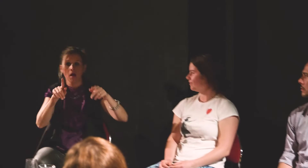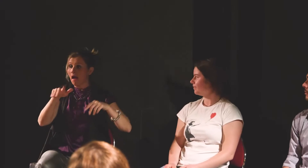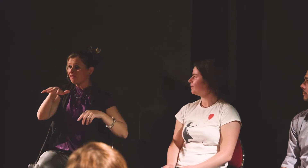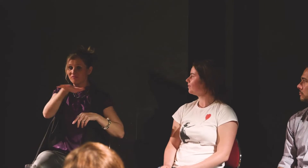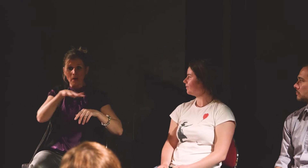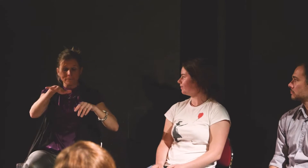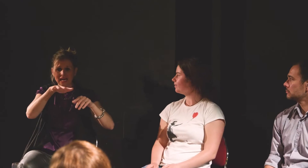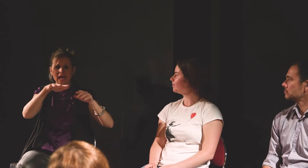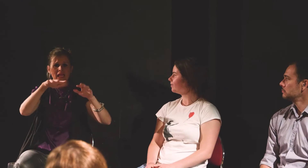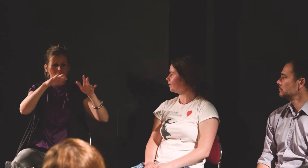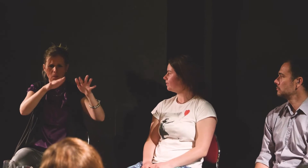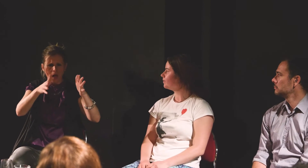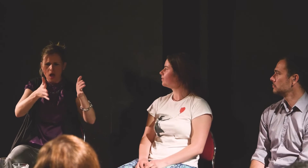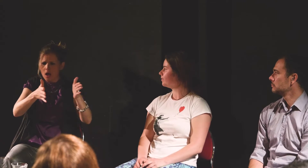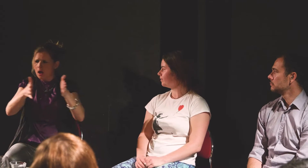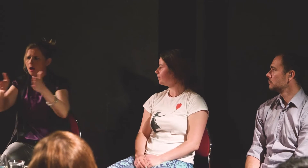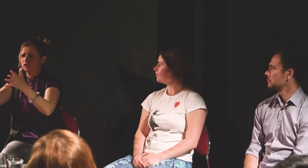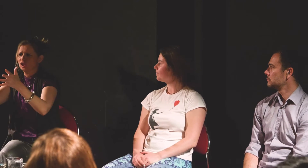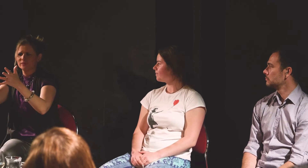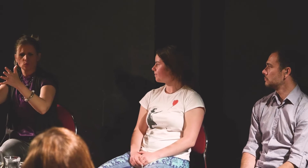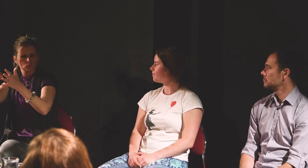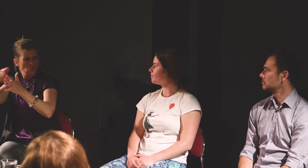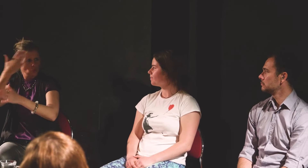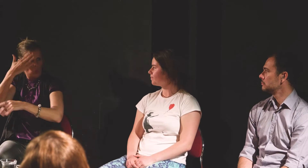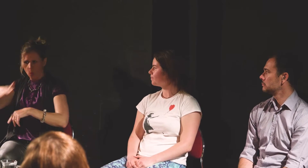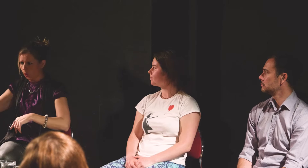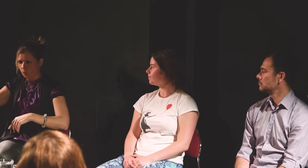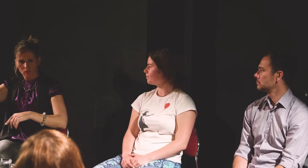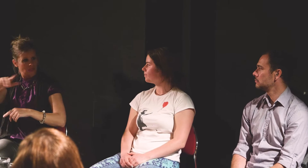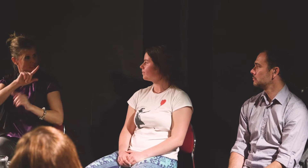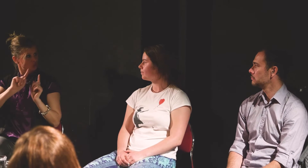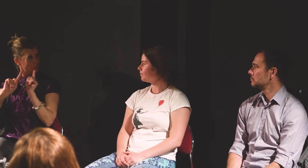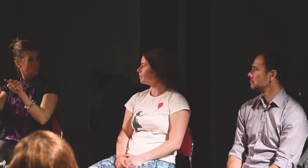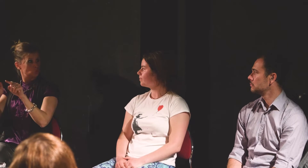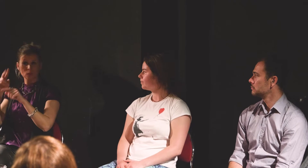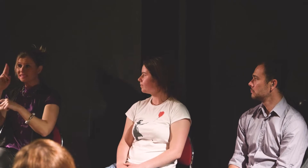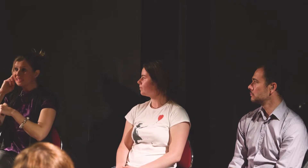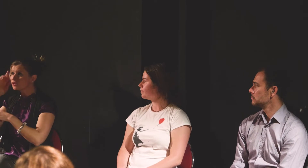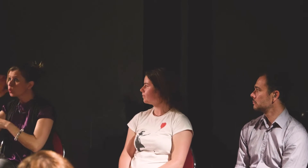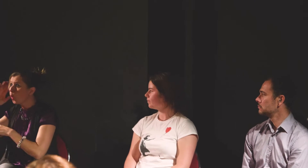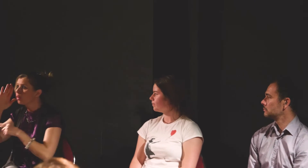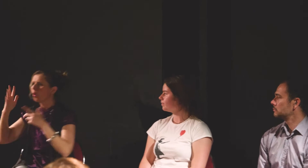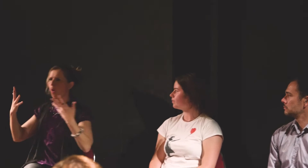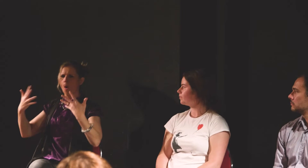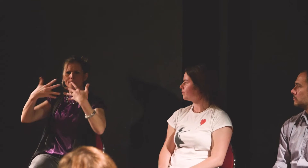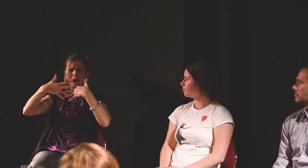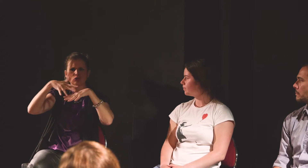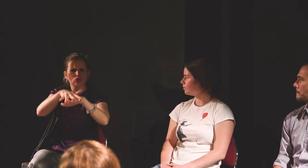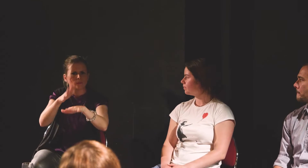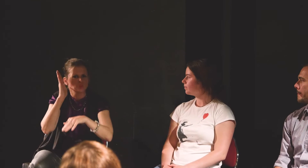school experiences. So we've talked a bit about family. Did you attend